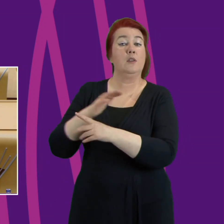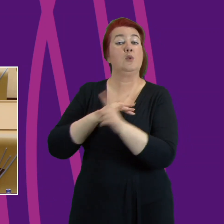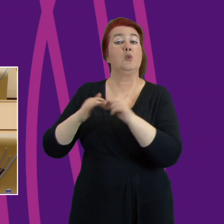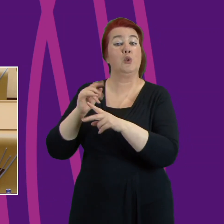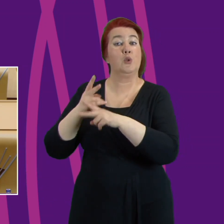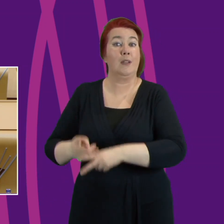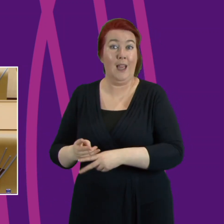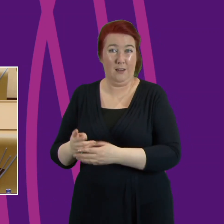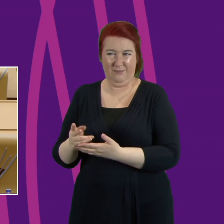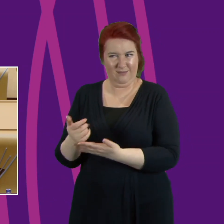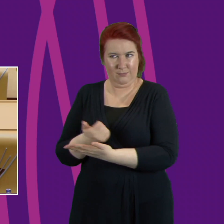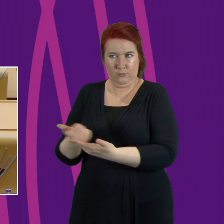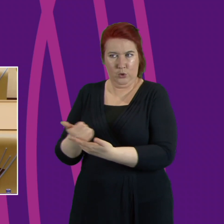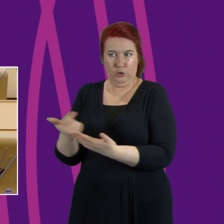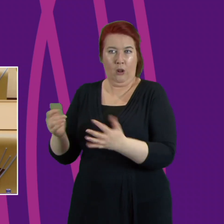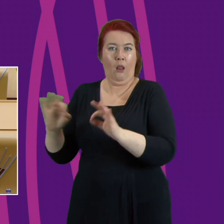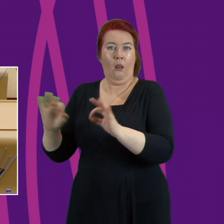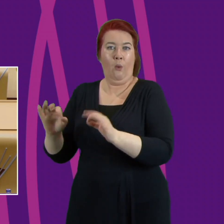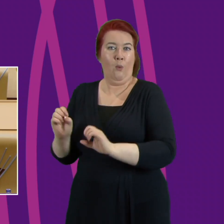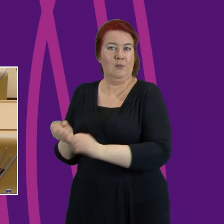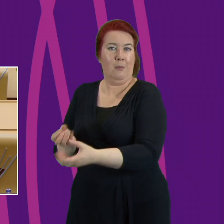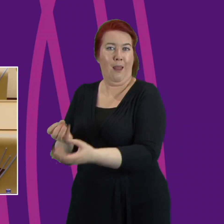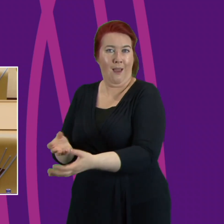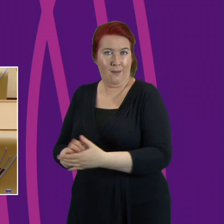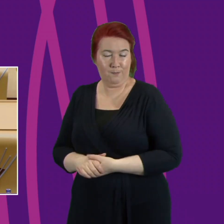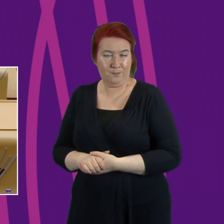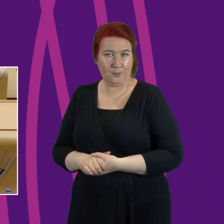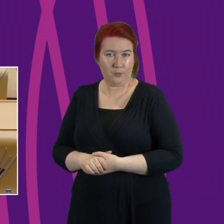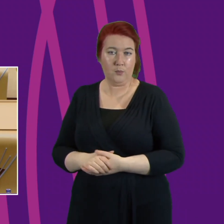where normal supply routes have failed. We have